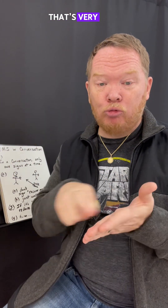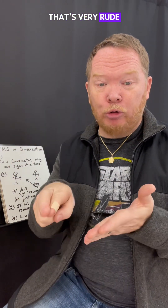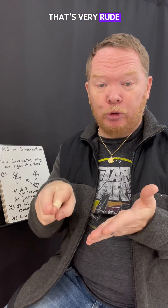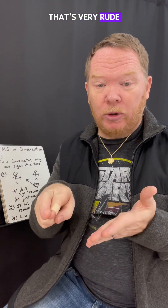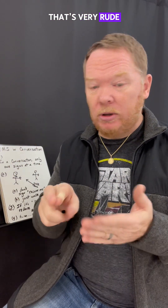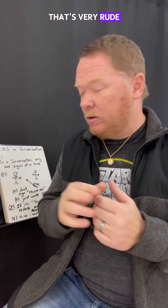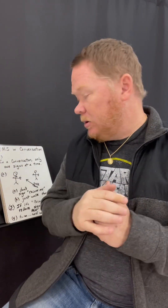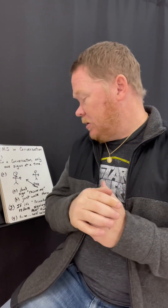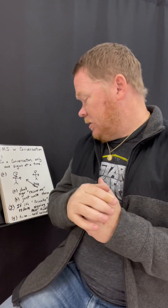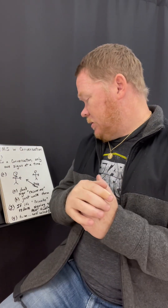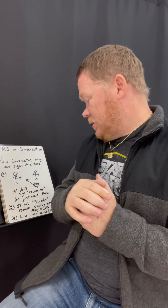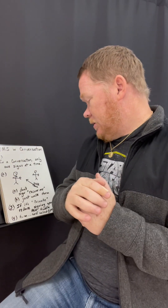rude.